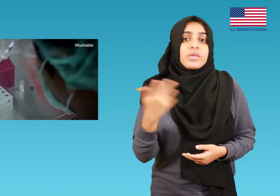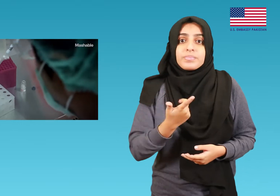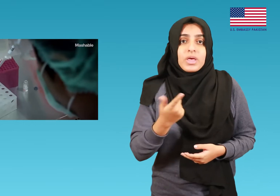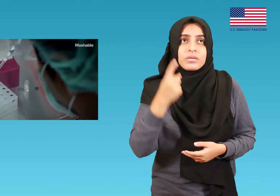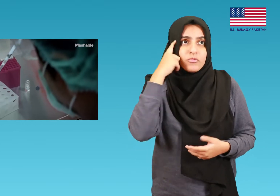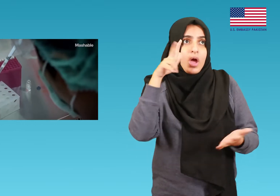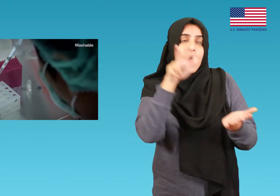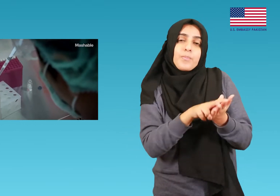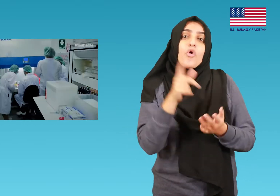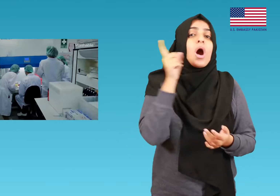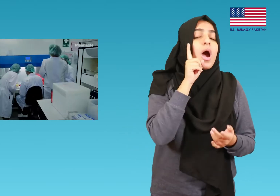early or mid-December.